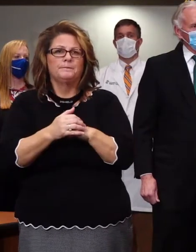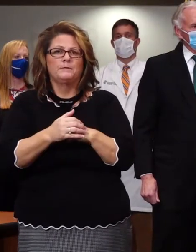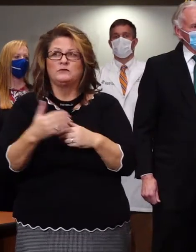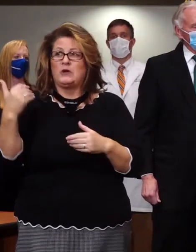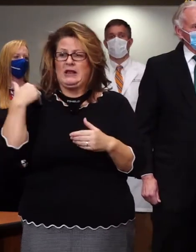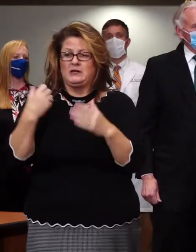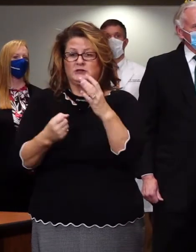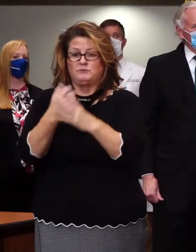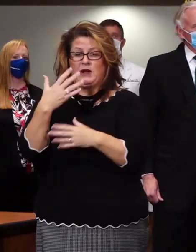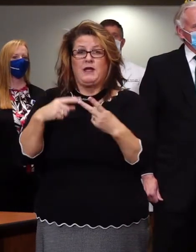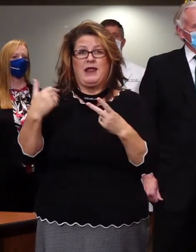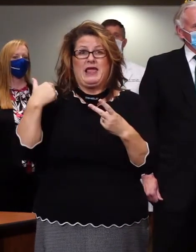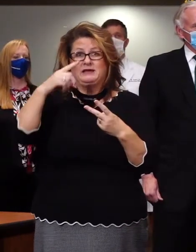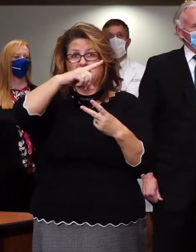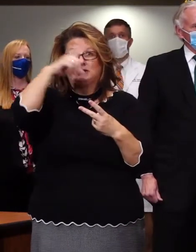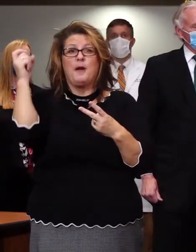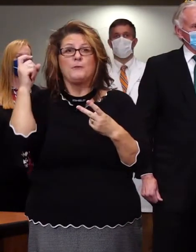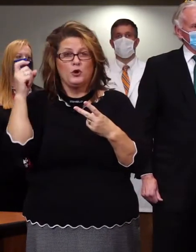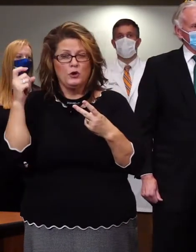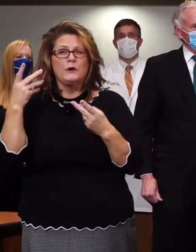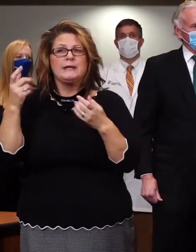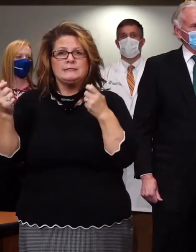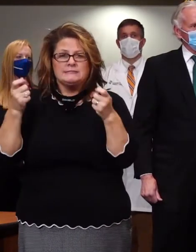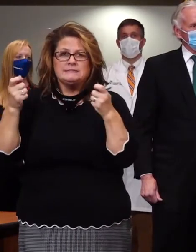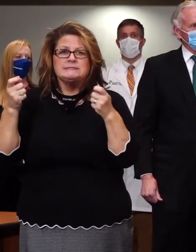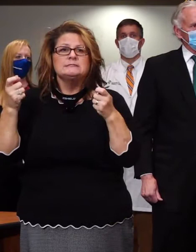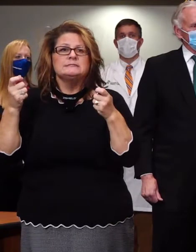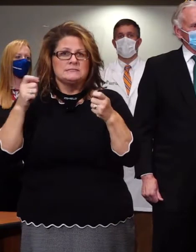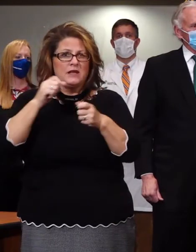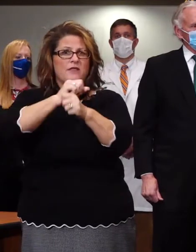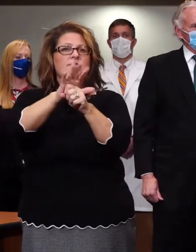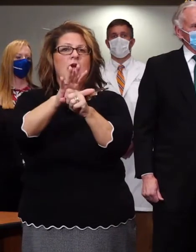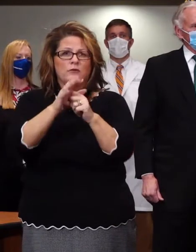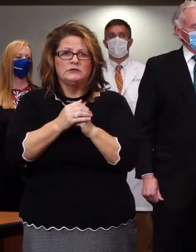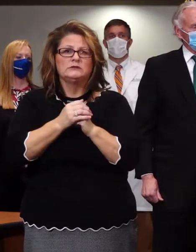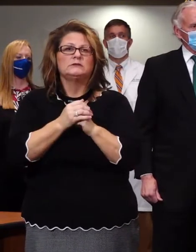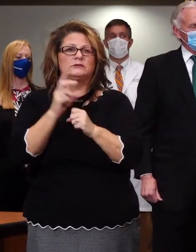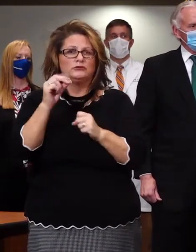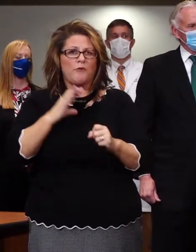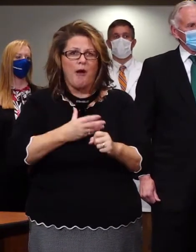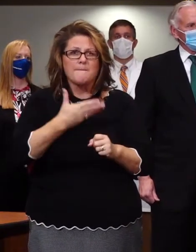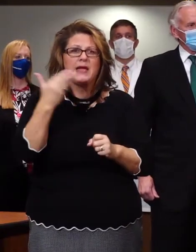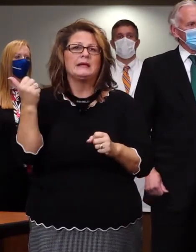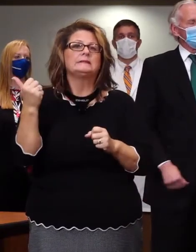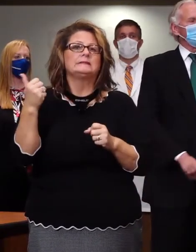spring and summer, we have been able to deal with the virus, and we've been able to do our best to manage in our daily